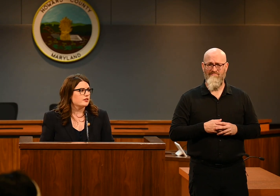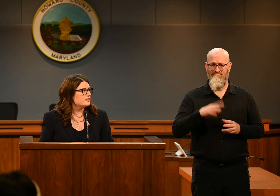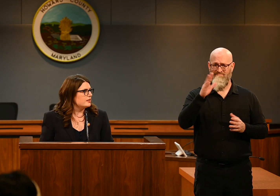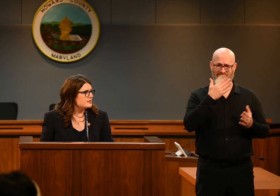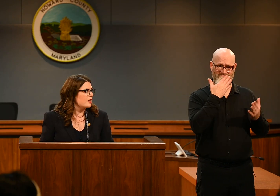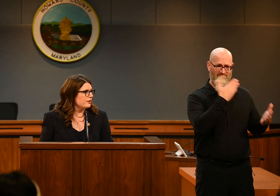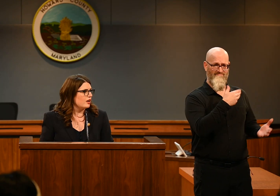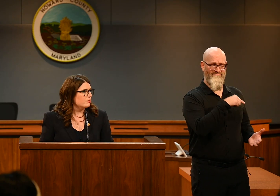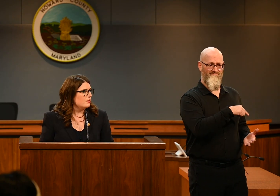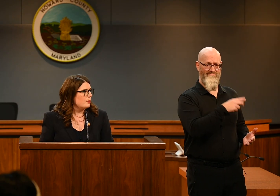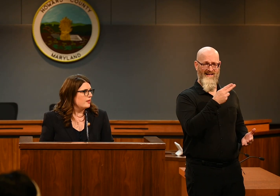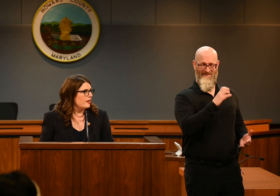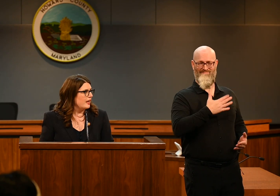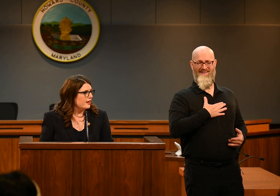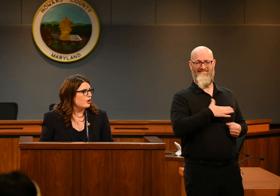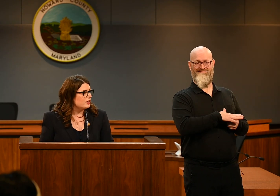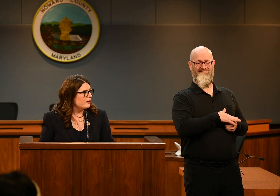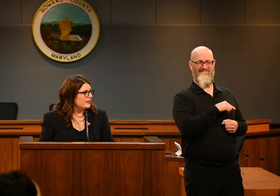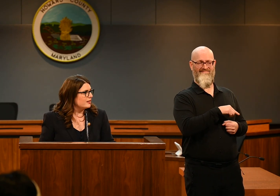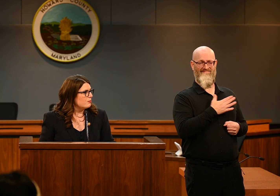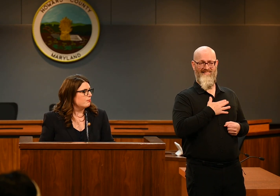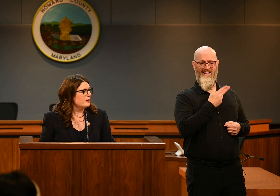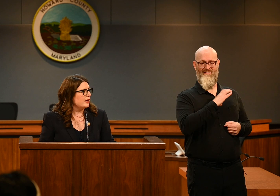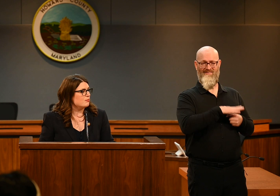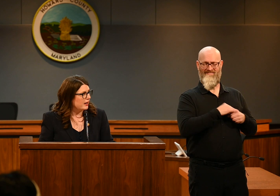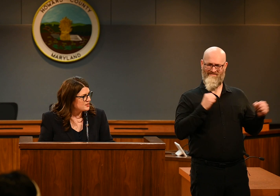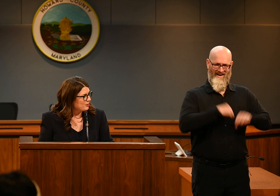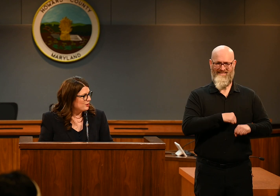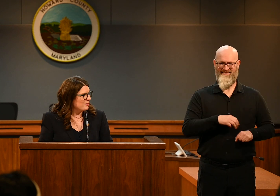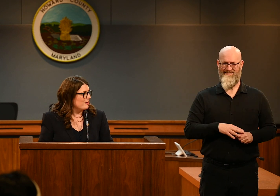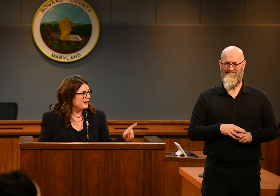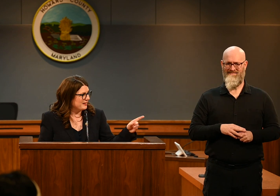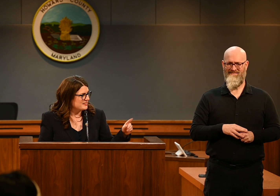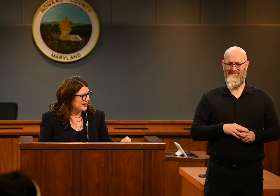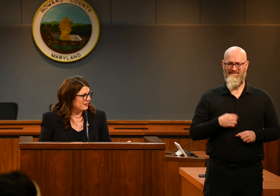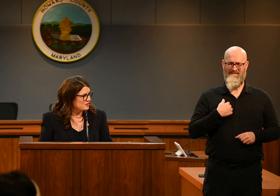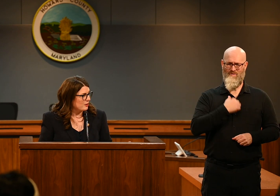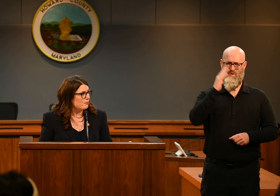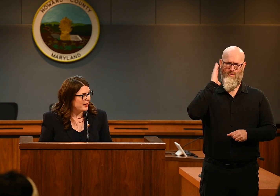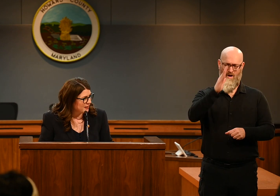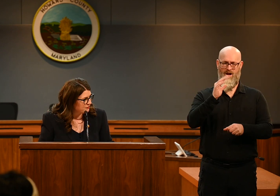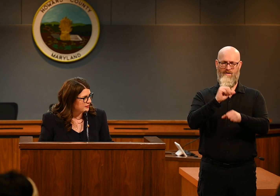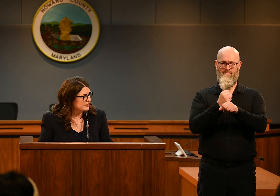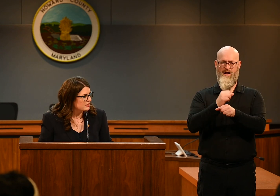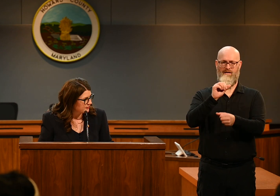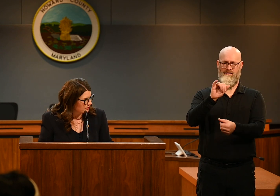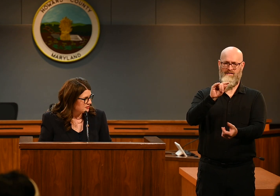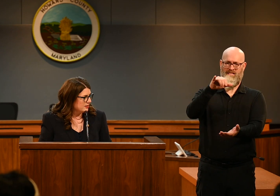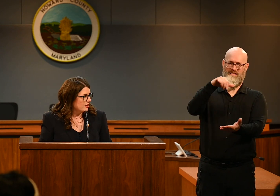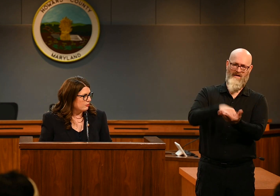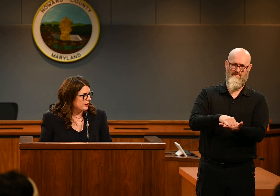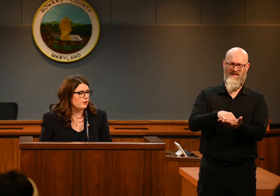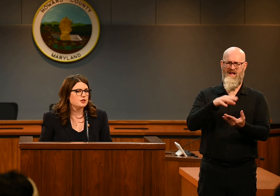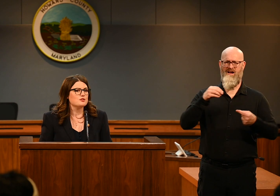district is stepping up. And they are going to make it impossible, the county executive and I were just talking, painfully